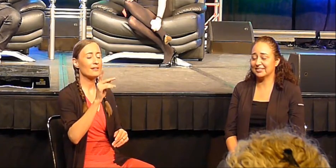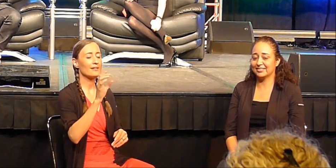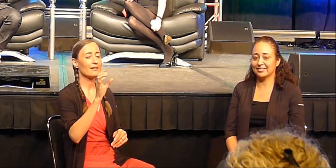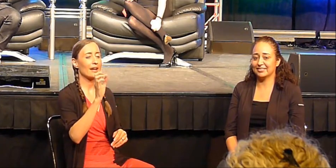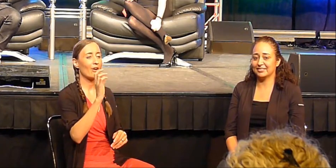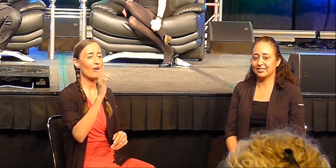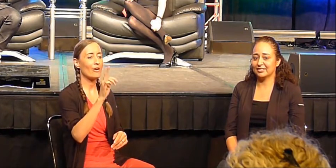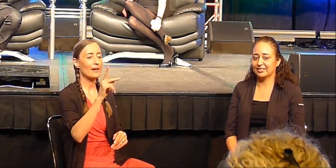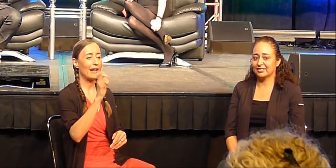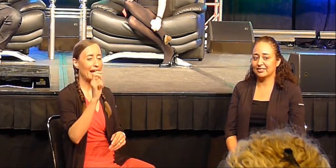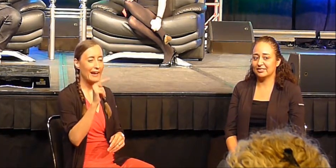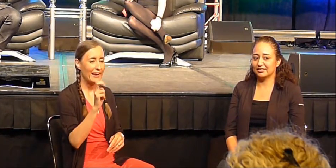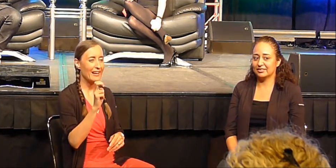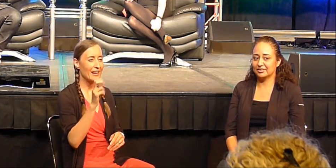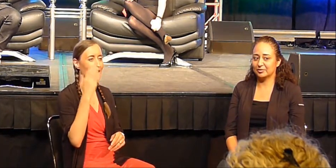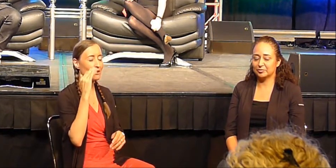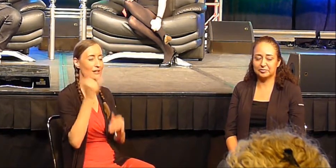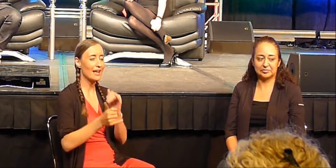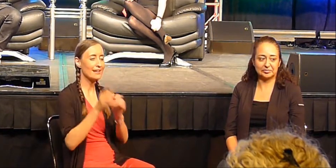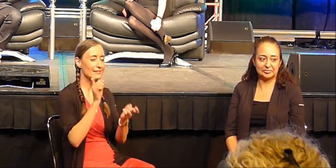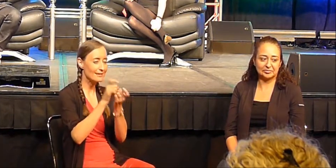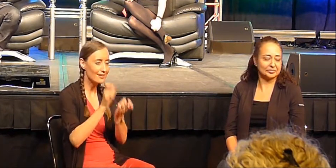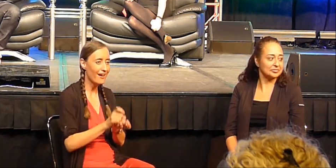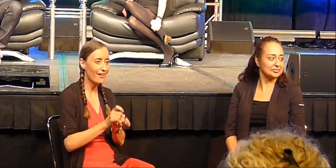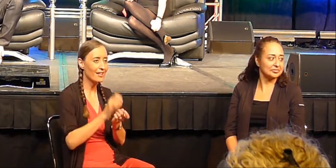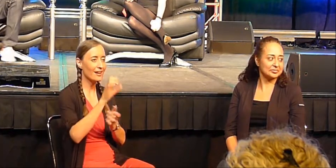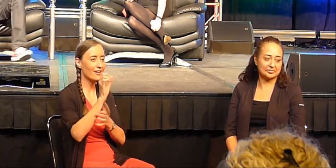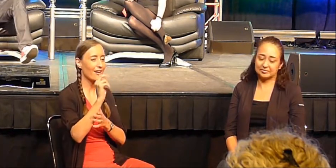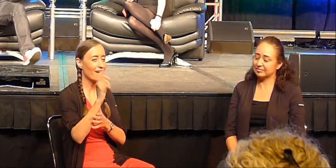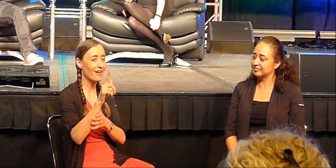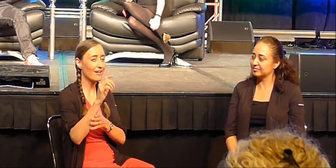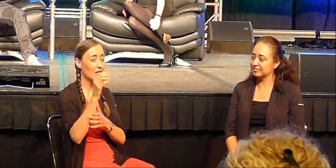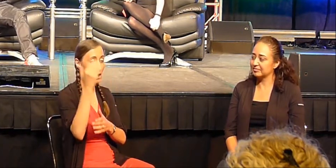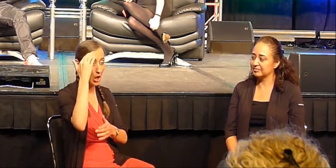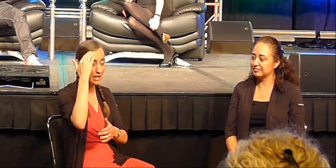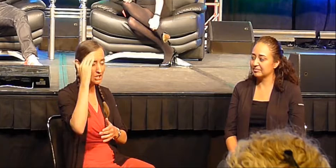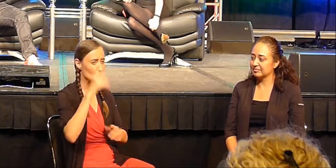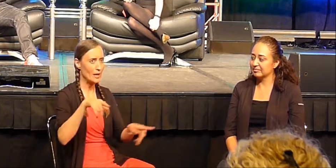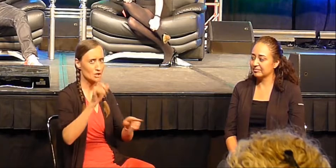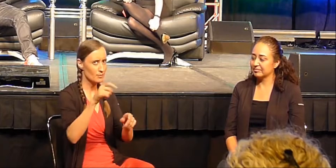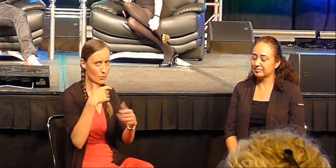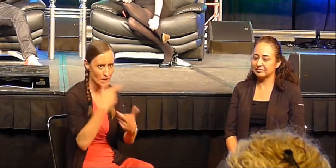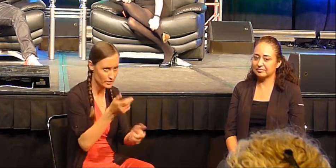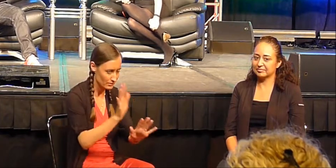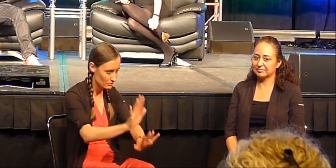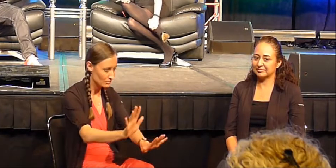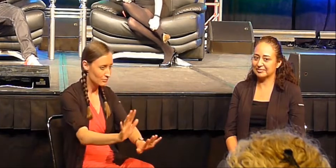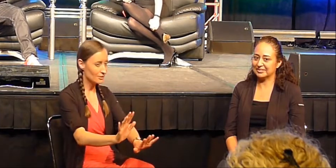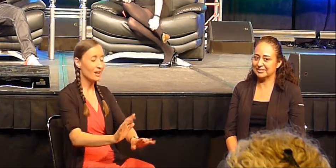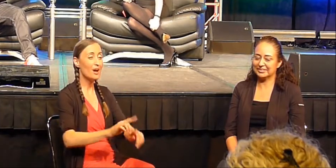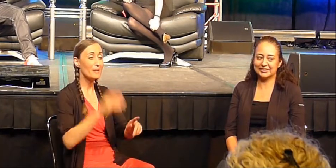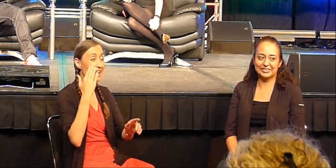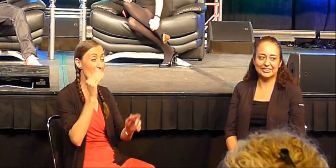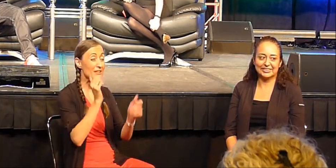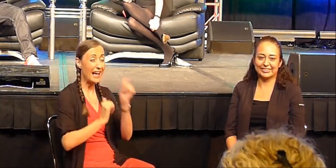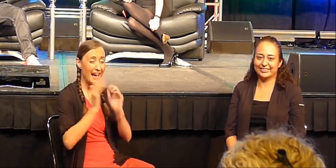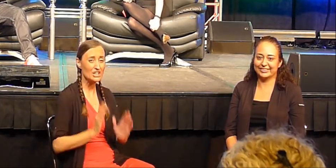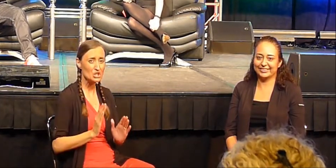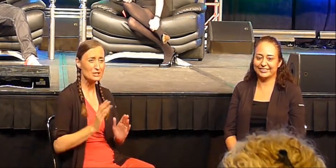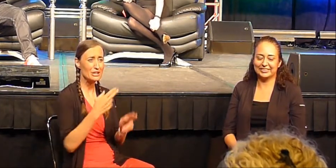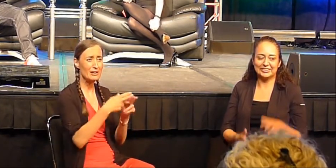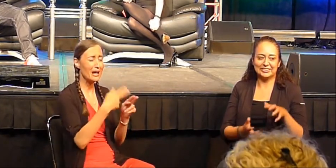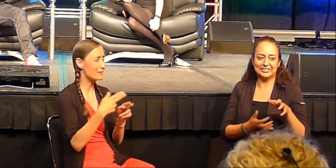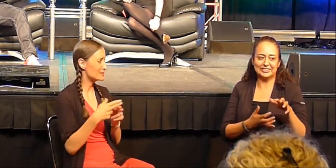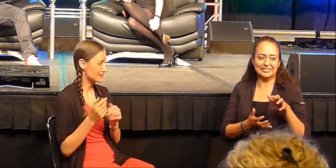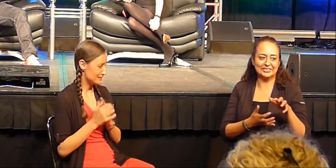Carnal Knowledge. I knew, again, you should watch that film. Anyway, I knew all the actors, Billy Crystal from Saturday Night